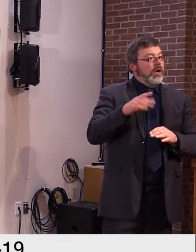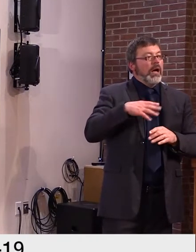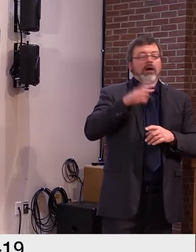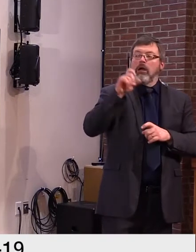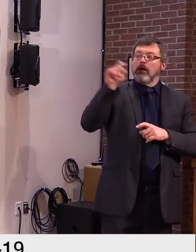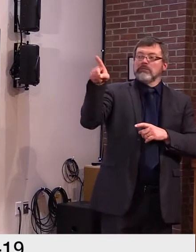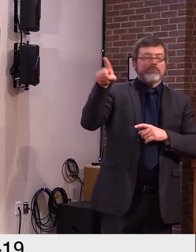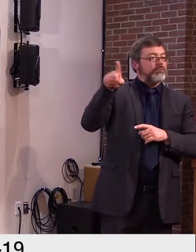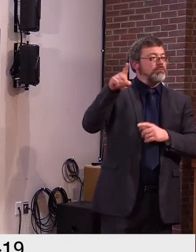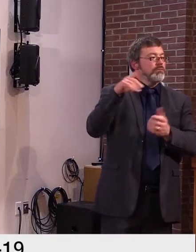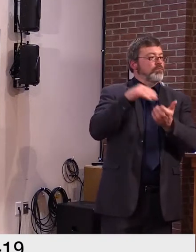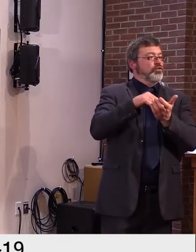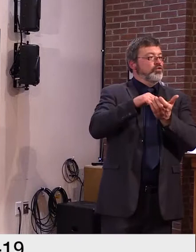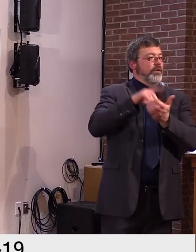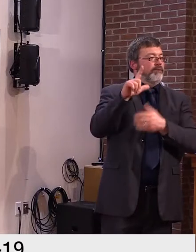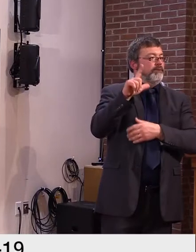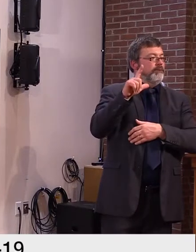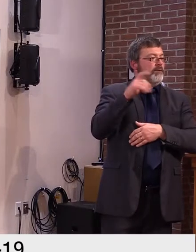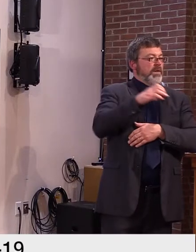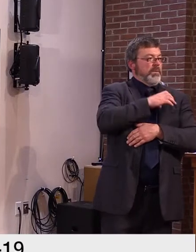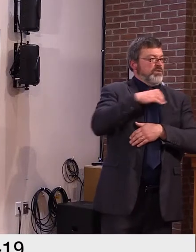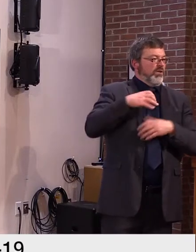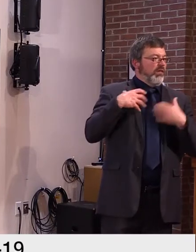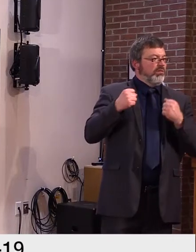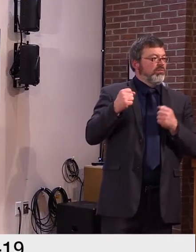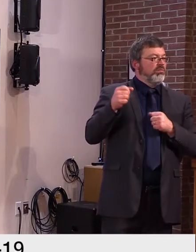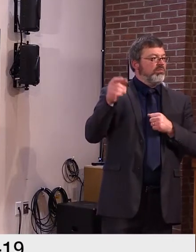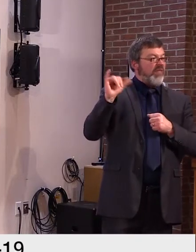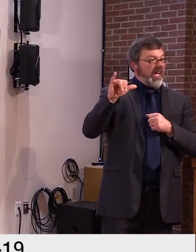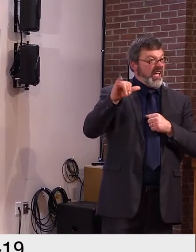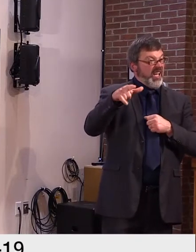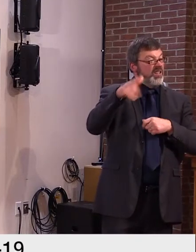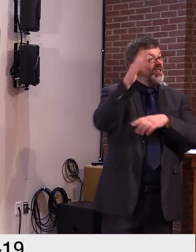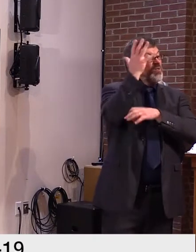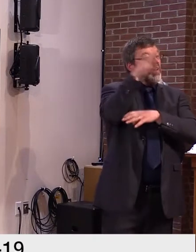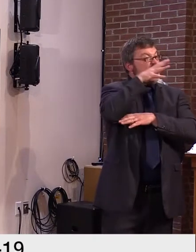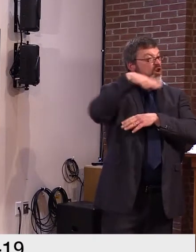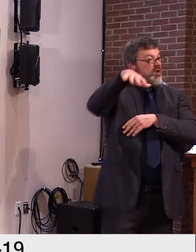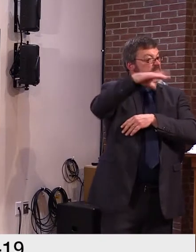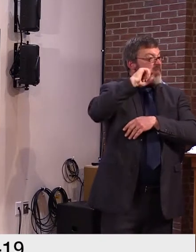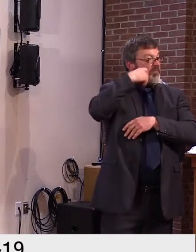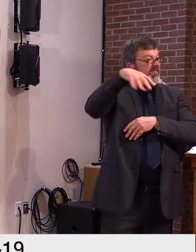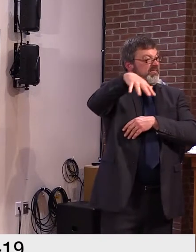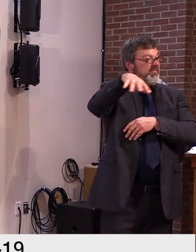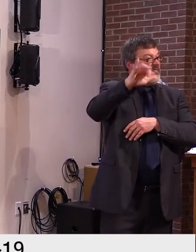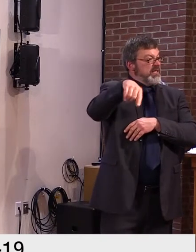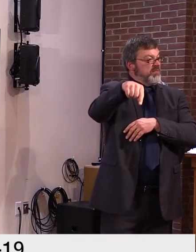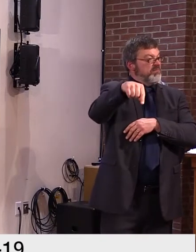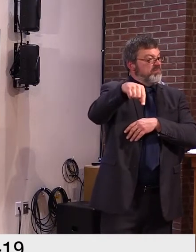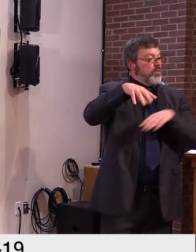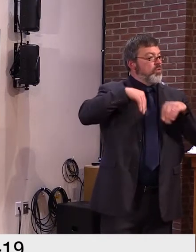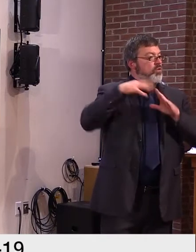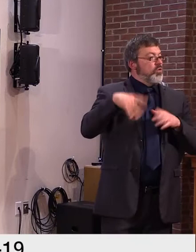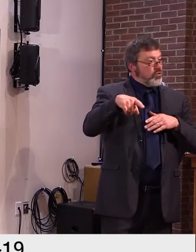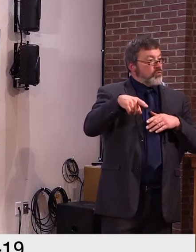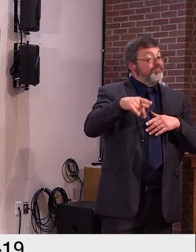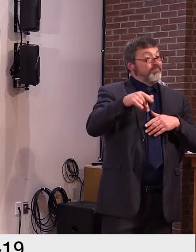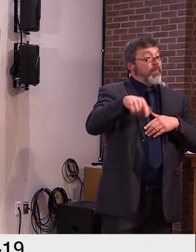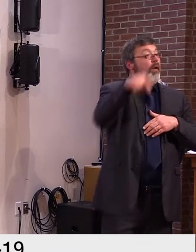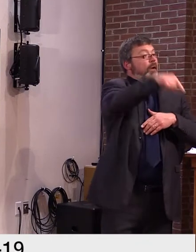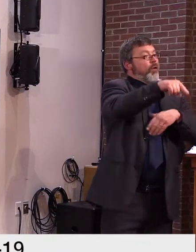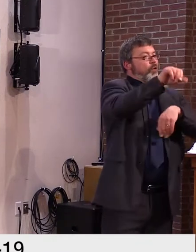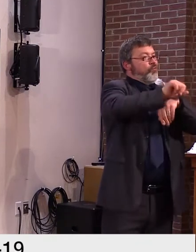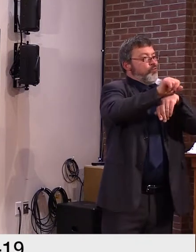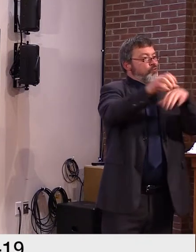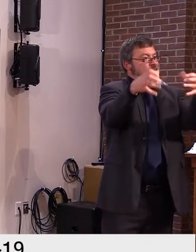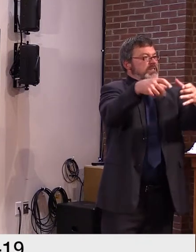According to the owner of Champlain Orchards, as well as several current employees there, the group of workers who arrived in mid-September,